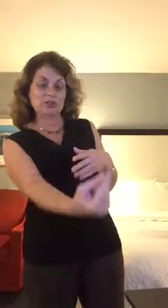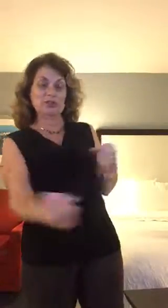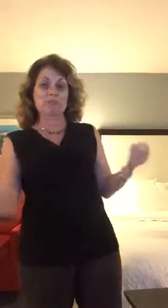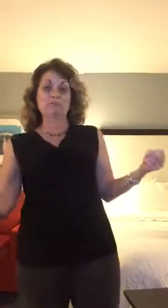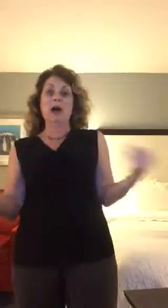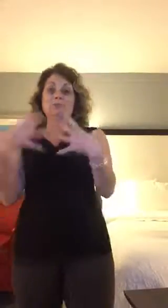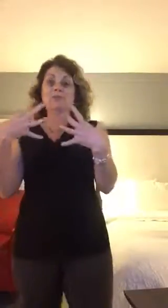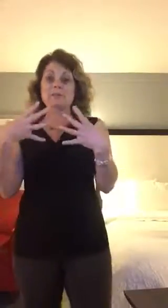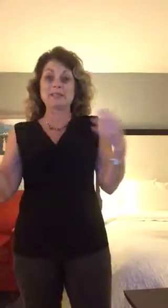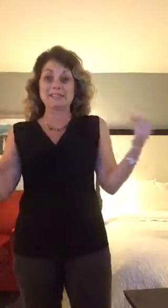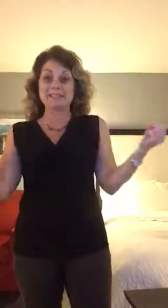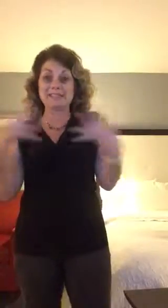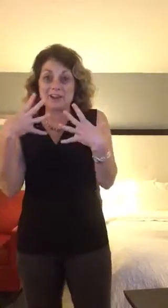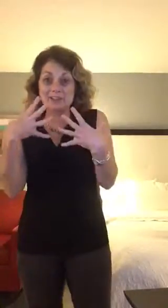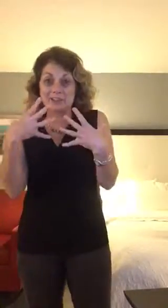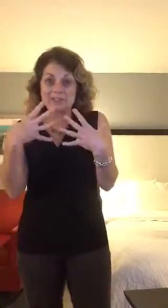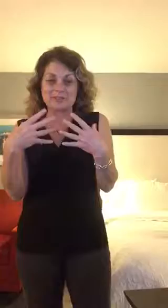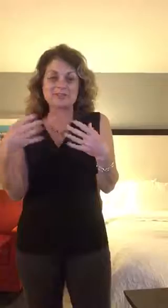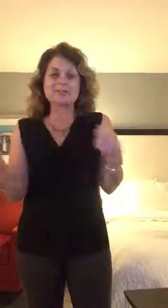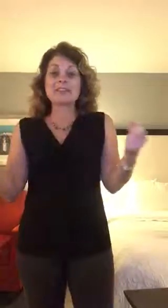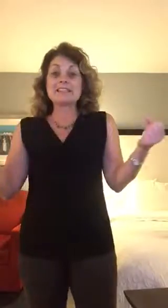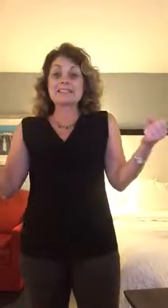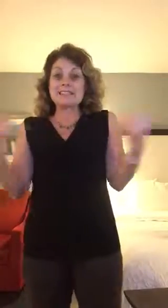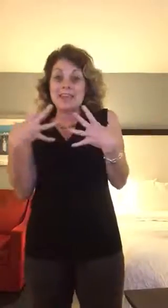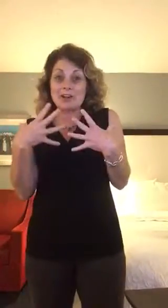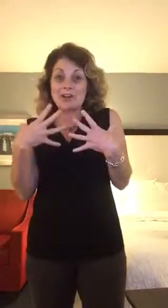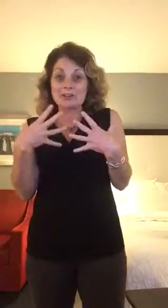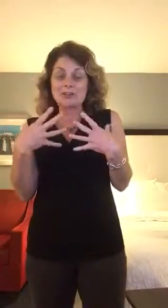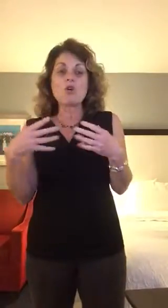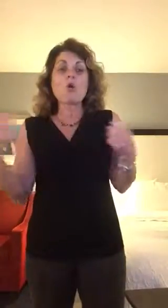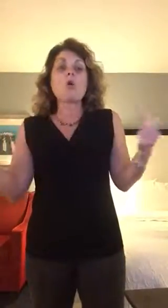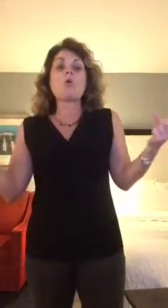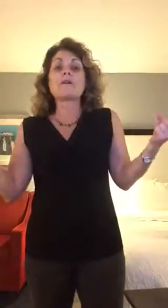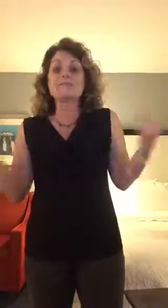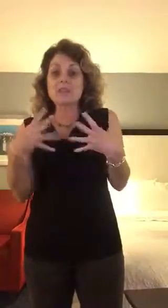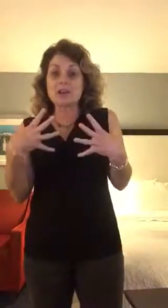just pops up and scares you. Scared or fear.